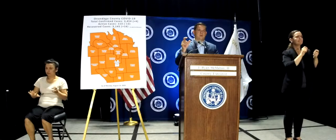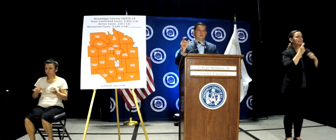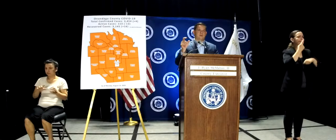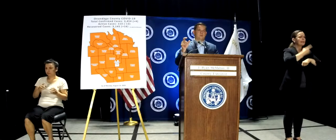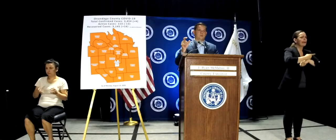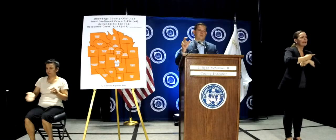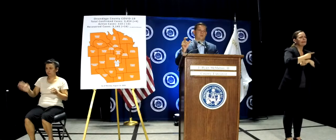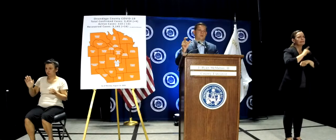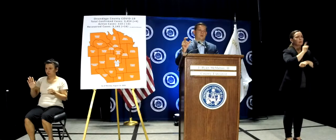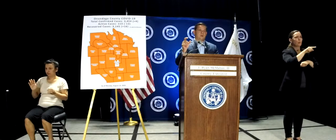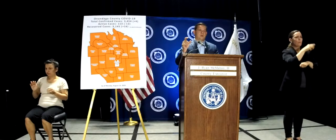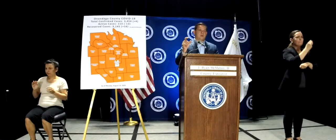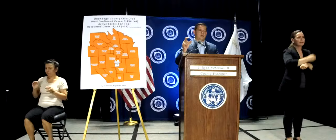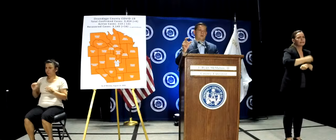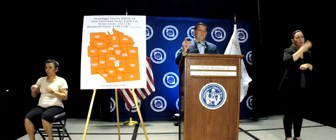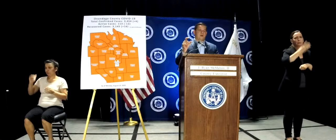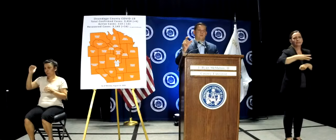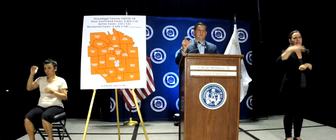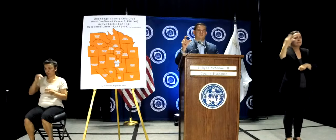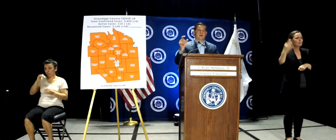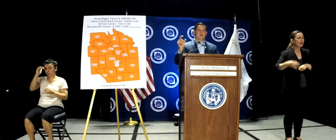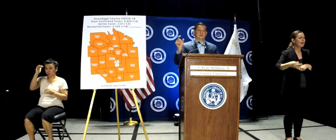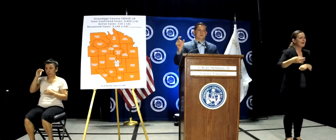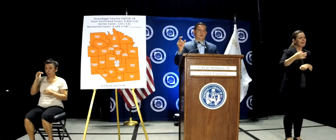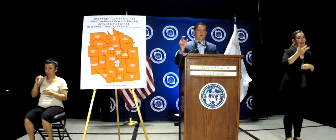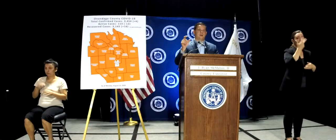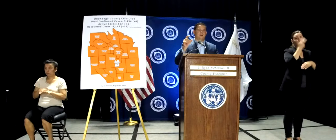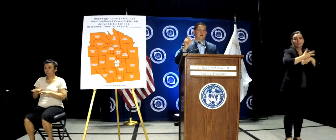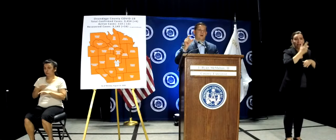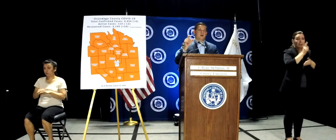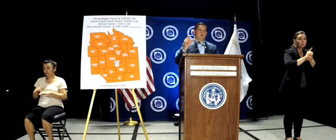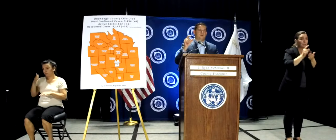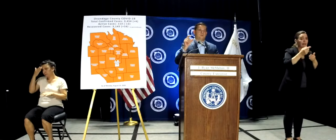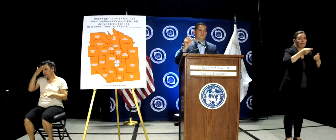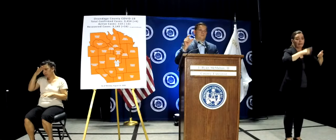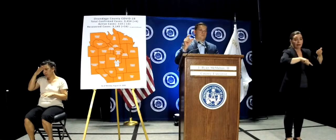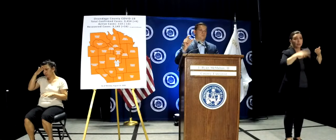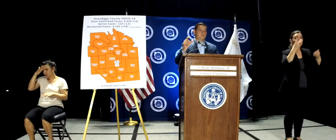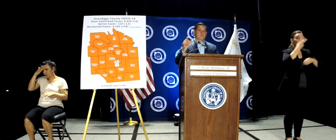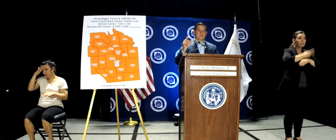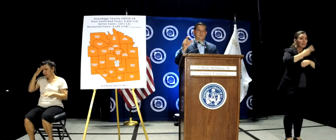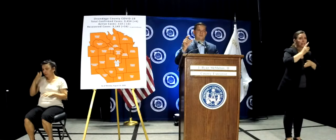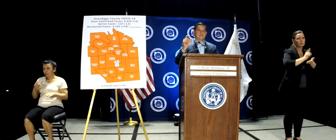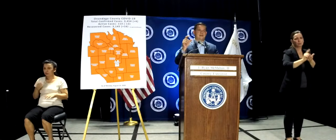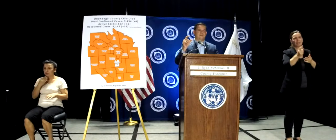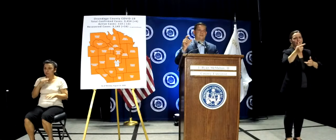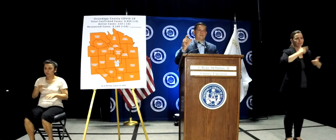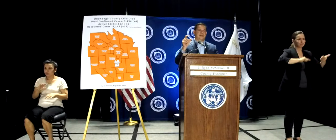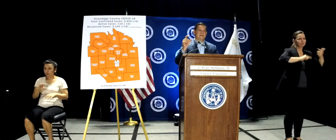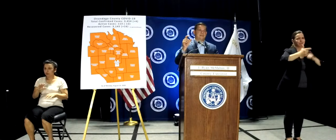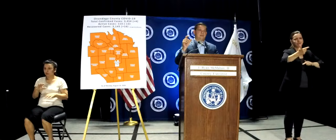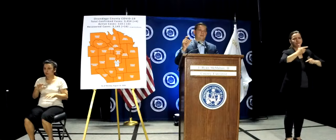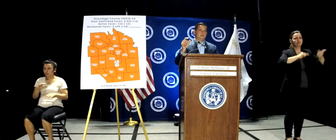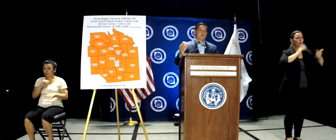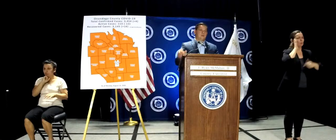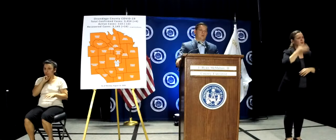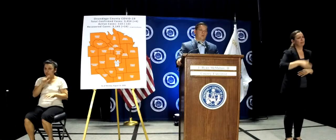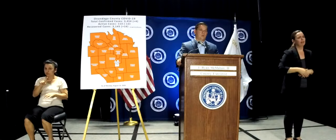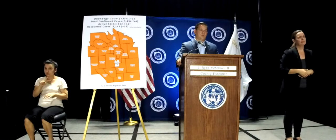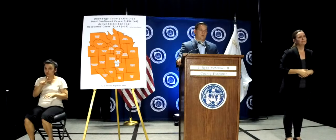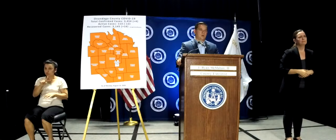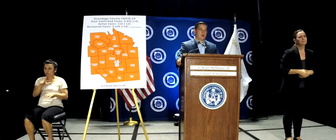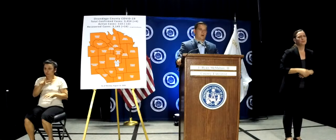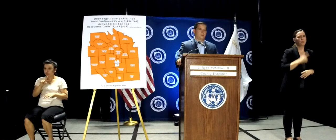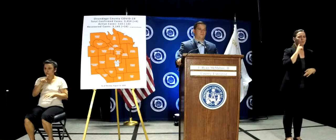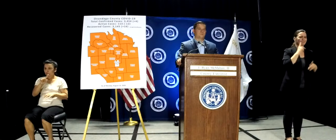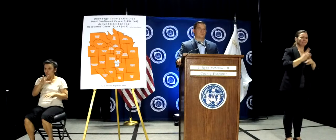that is really found this virus has been our 16, 17,